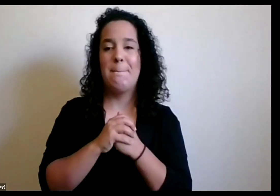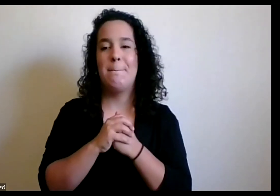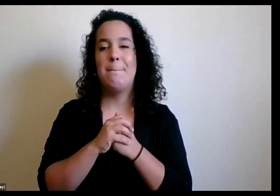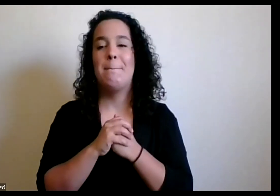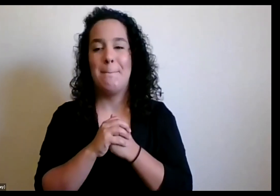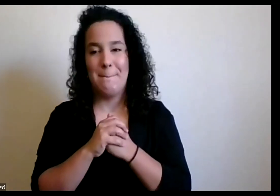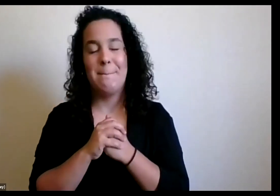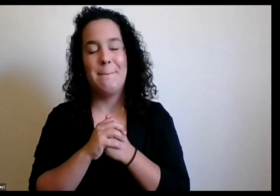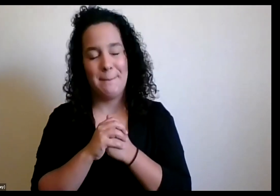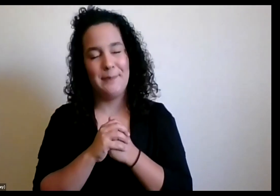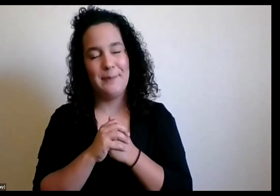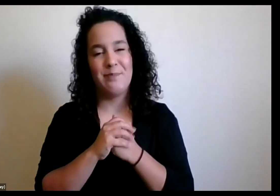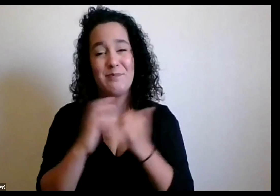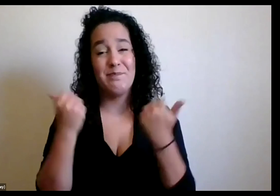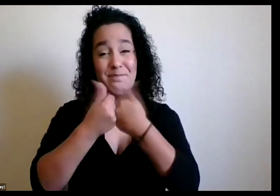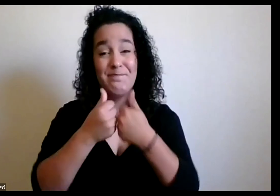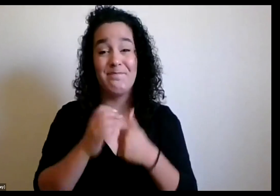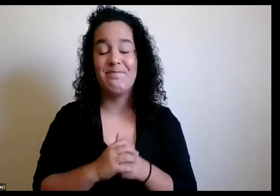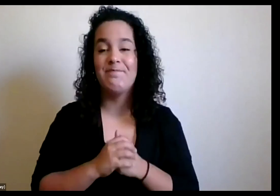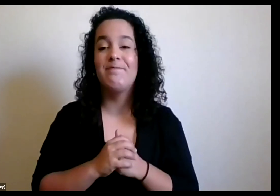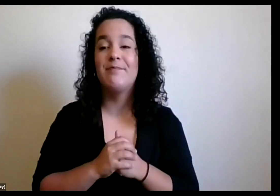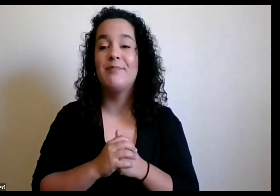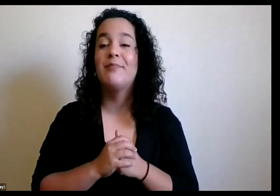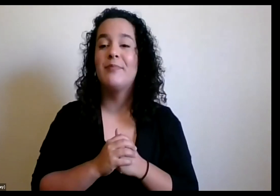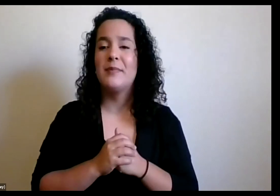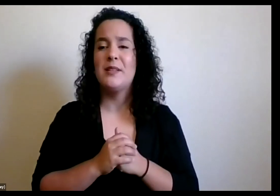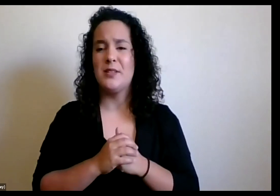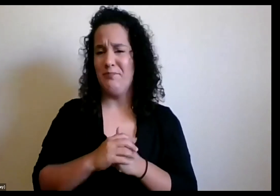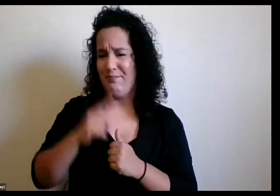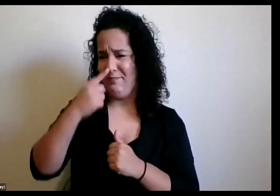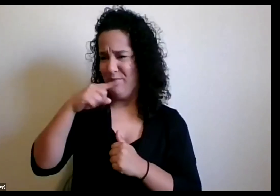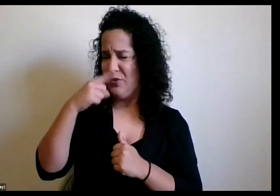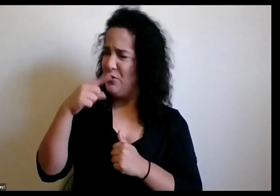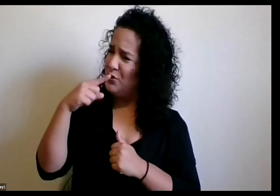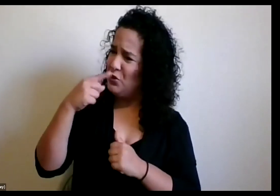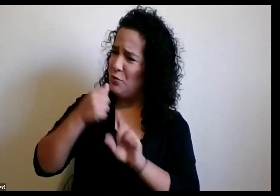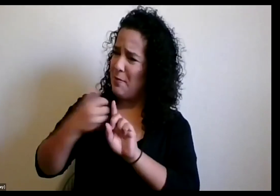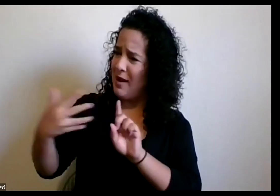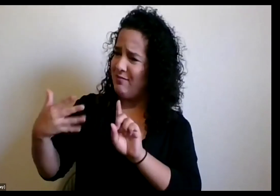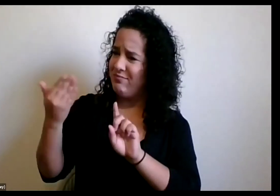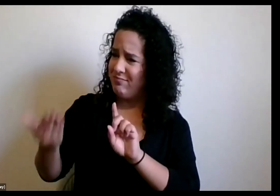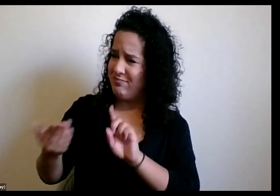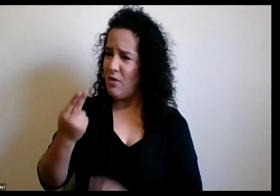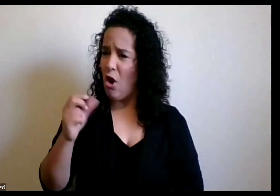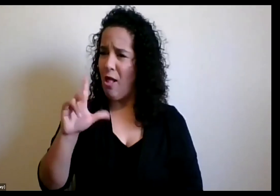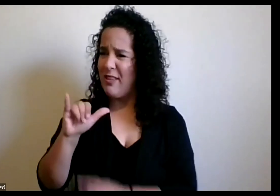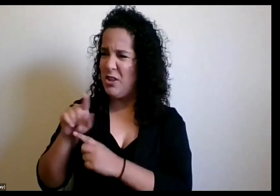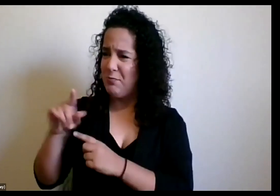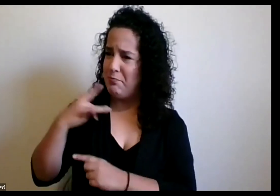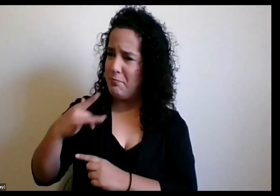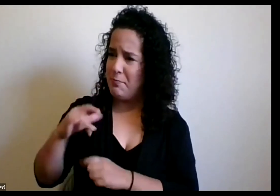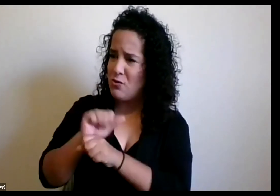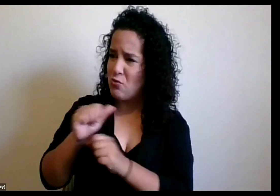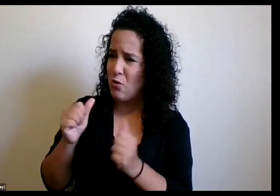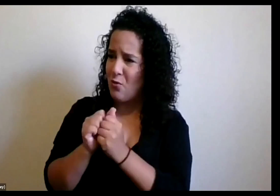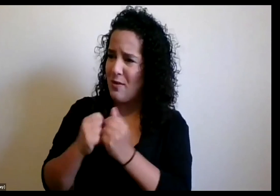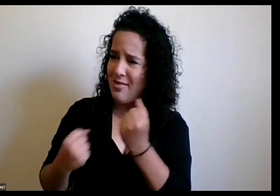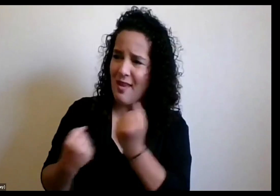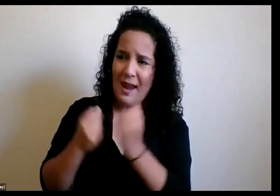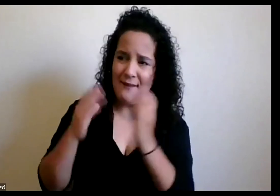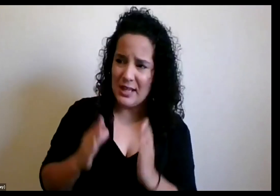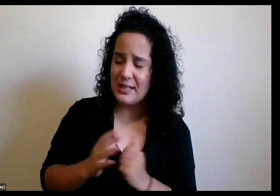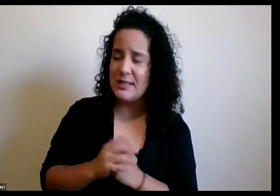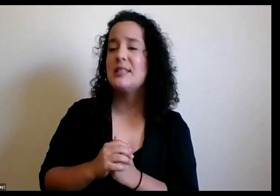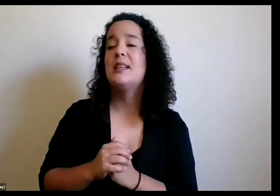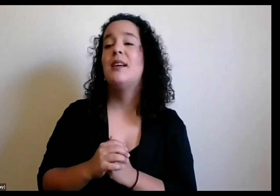we're facing. So I wonder if you could speak to that, Holly, just as somebody who works a lot with advocates on the ground, they're having to make strategic decisions. Like,